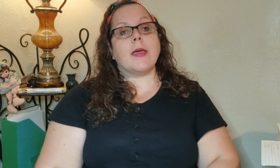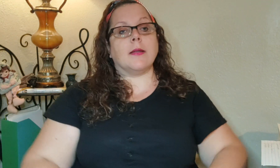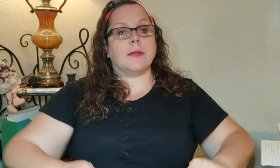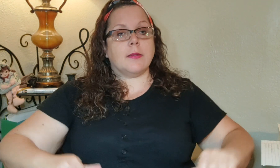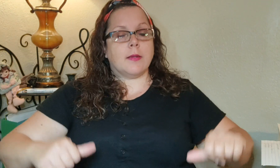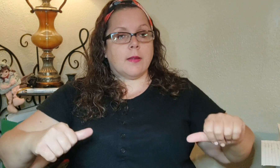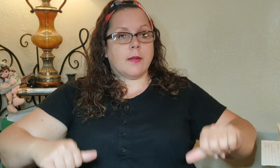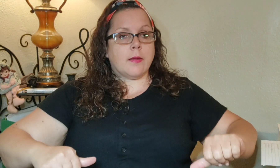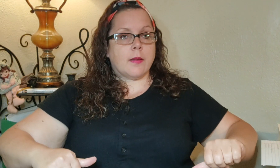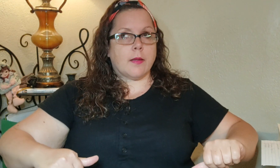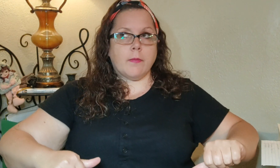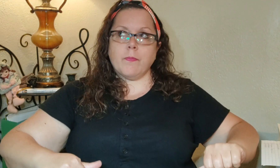and